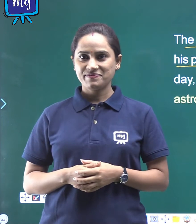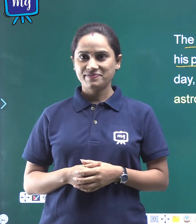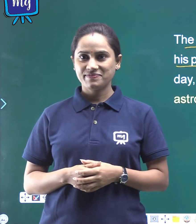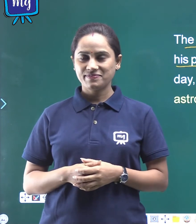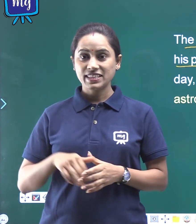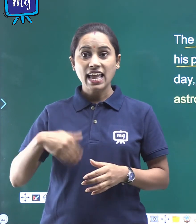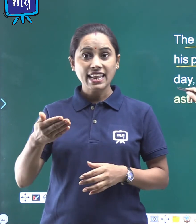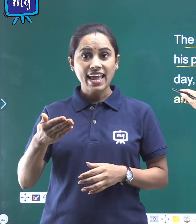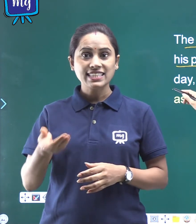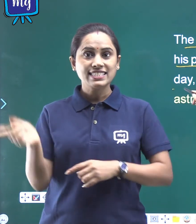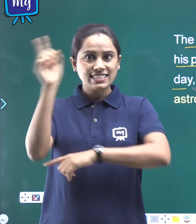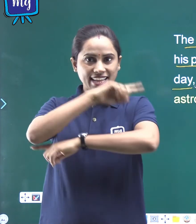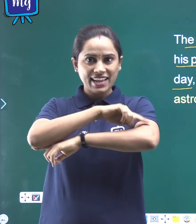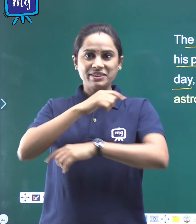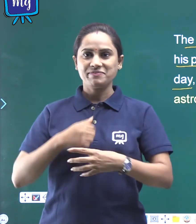Next day,